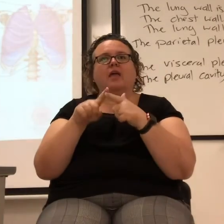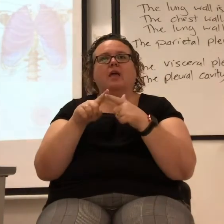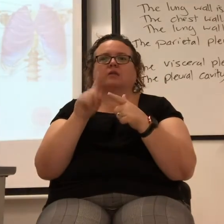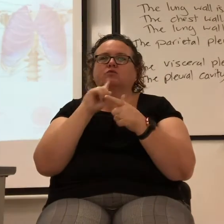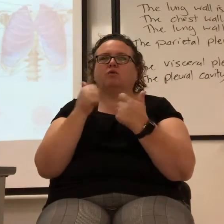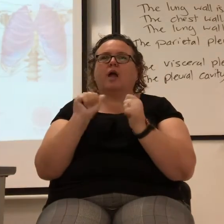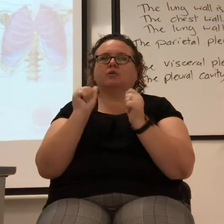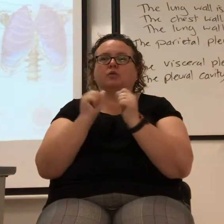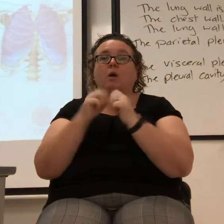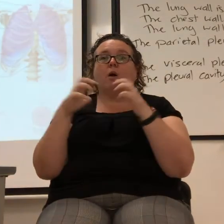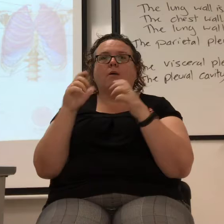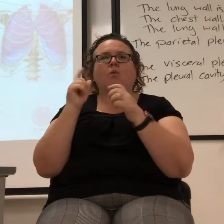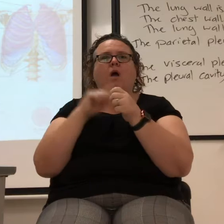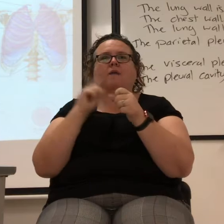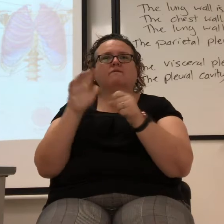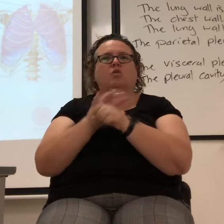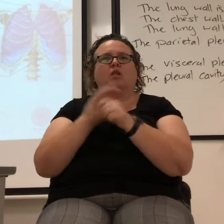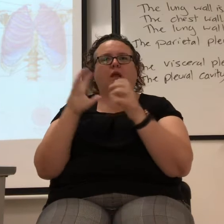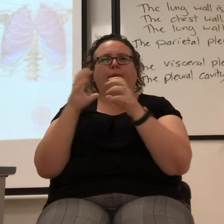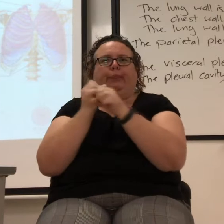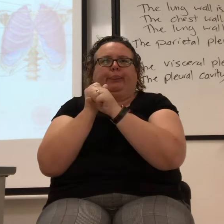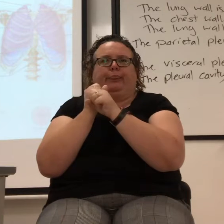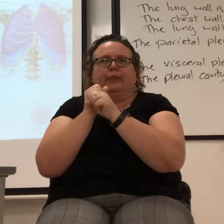that's completely deflated, right?